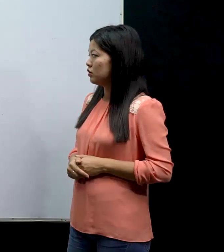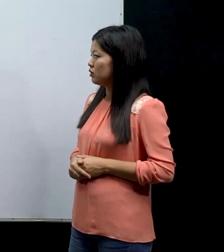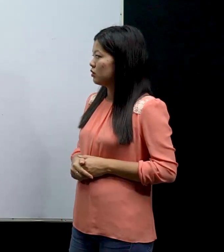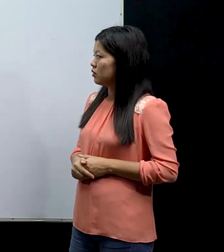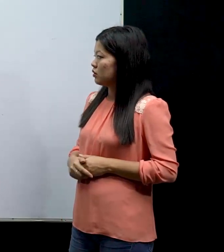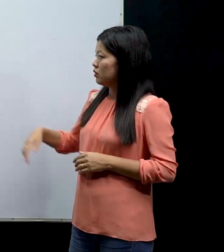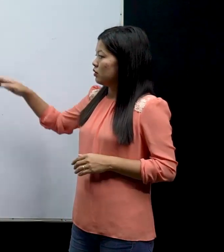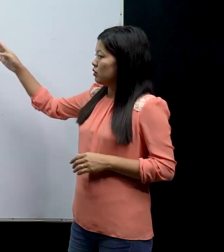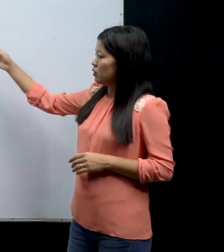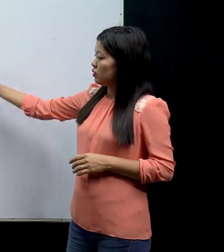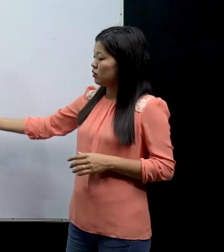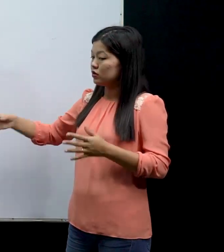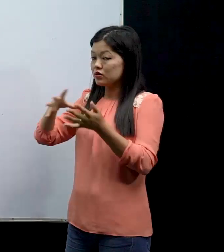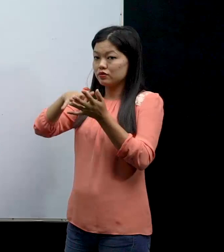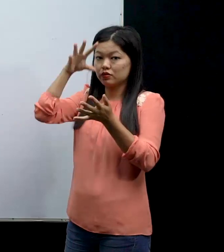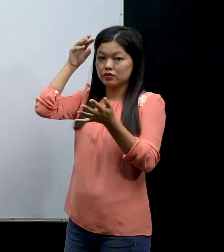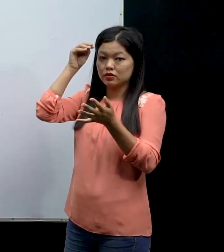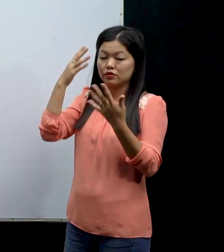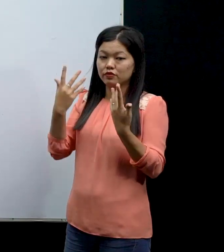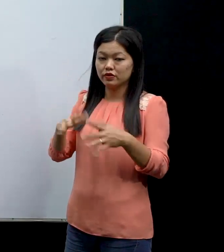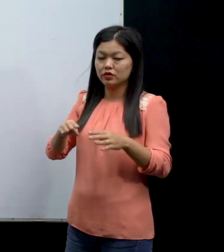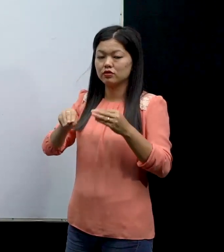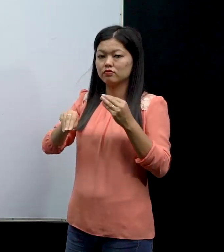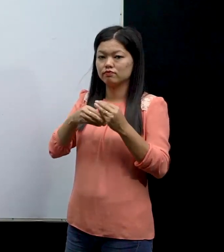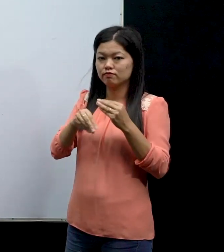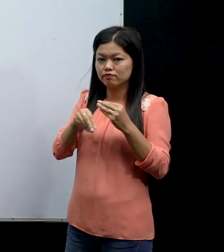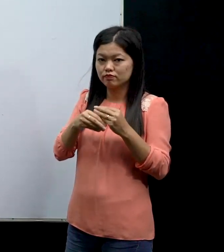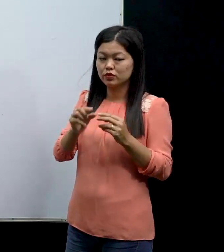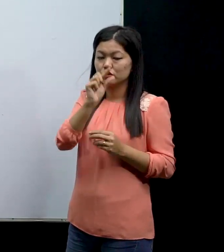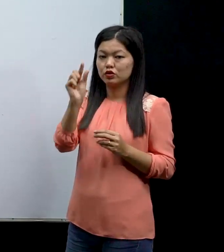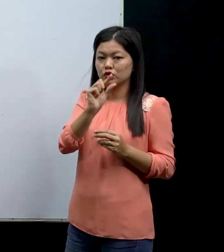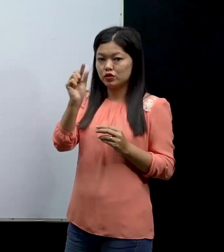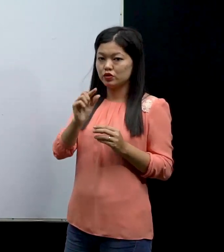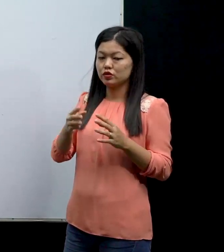and we'll try to solve some chemical formula.